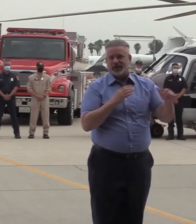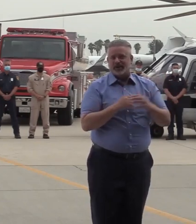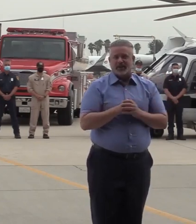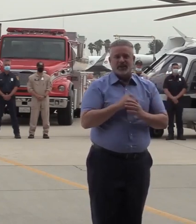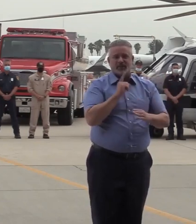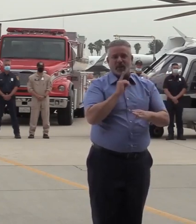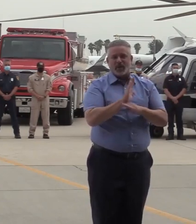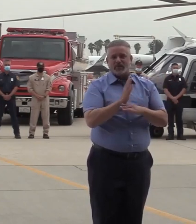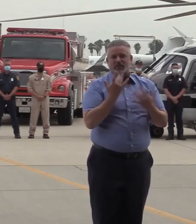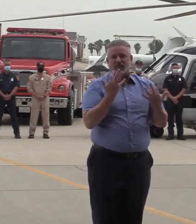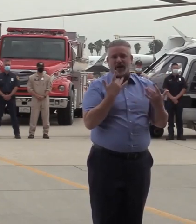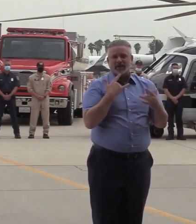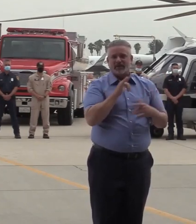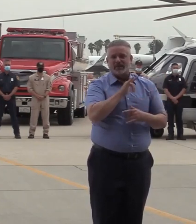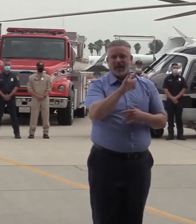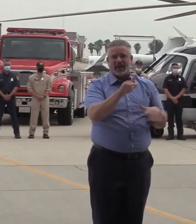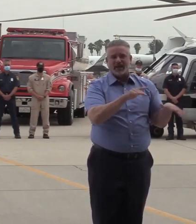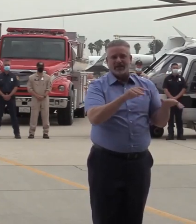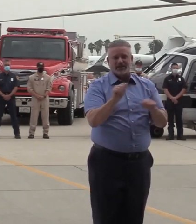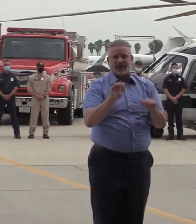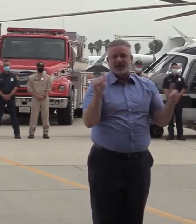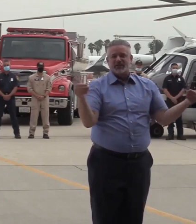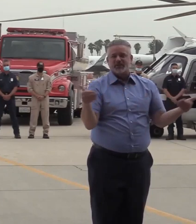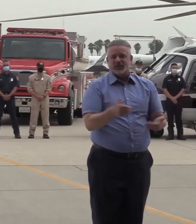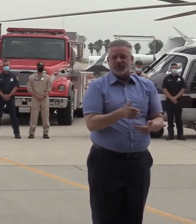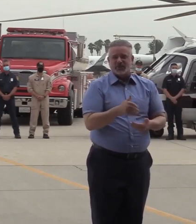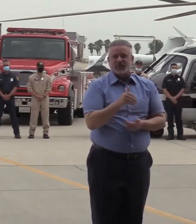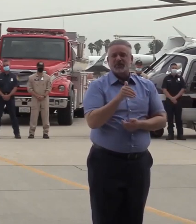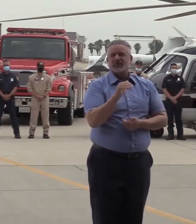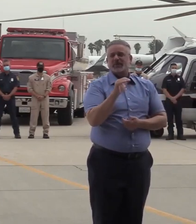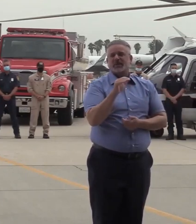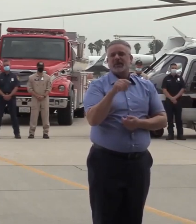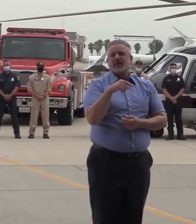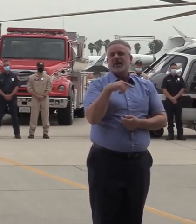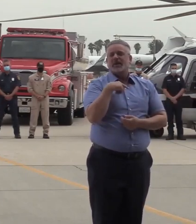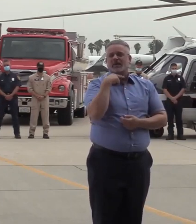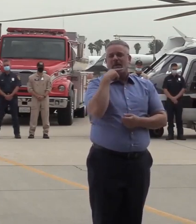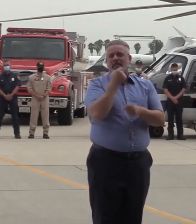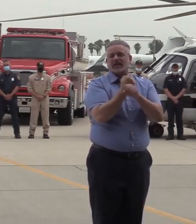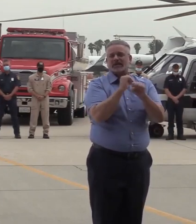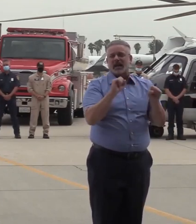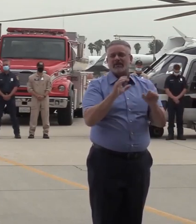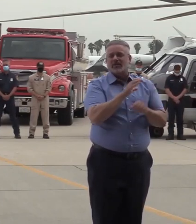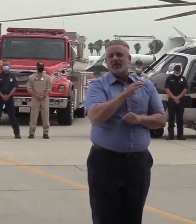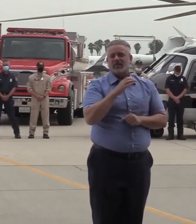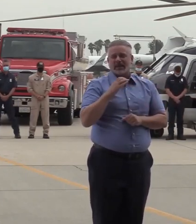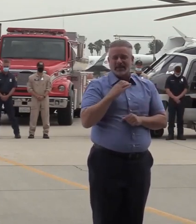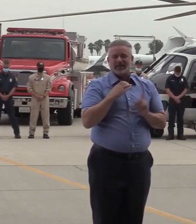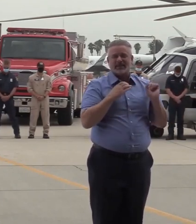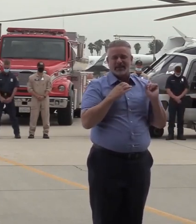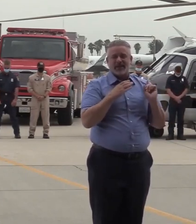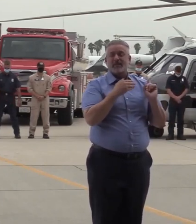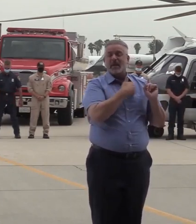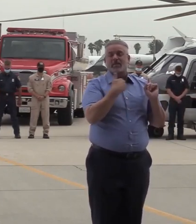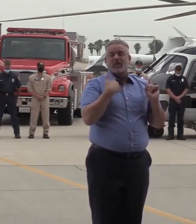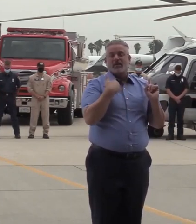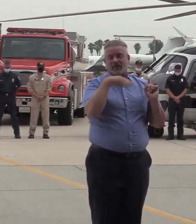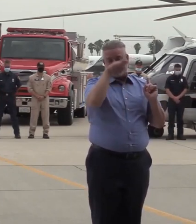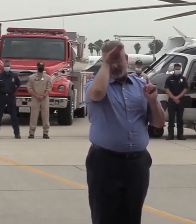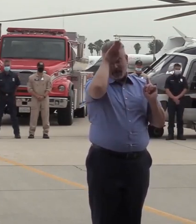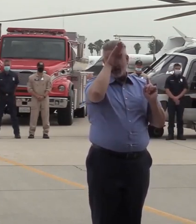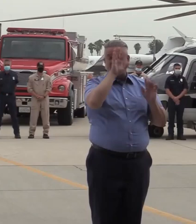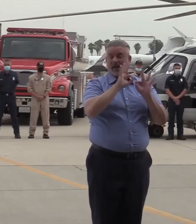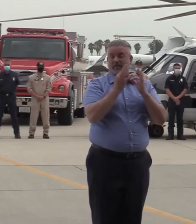I promise we'll wait till the plane is gone to introduce the chair of our public safety committee, a dear friend and a great leader, a member of a firefighter